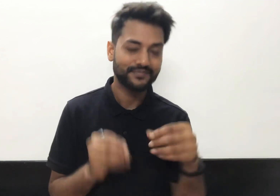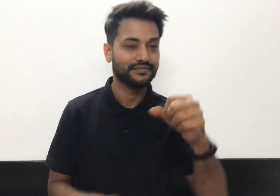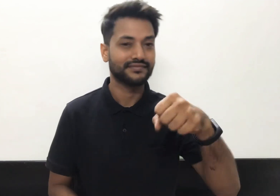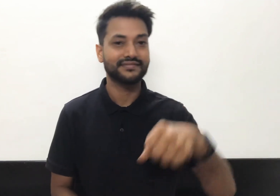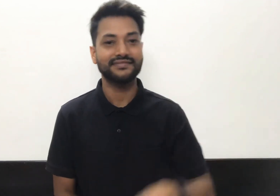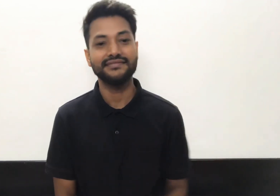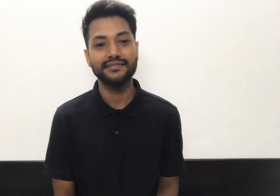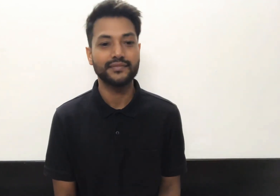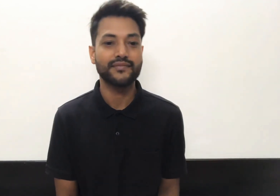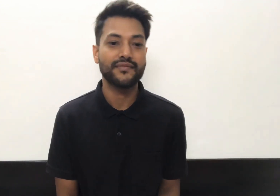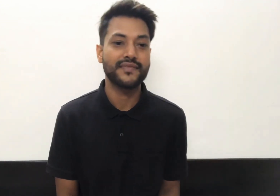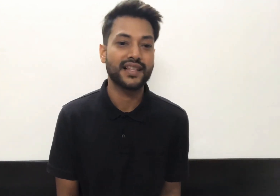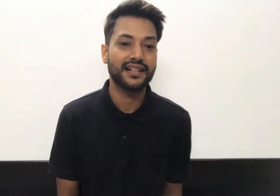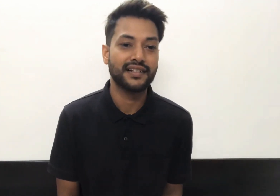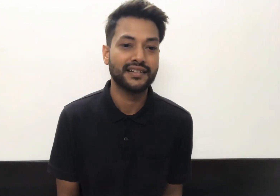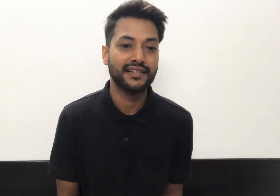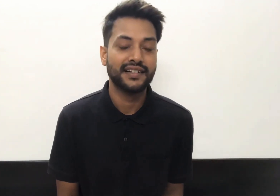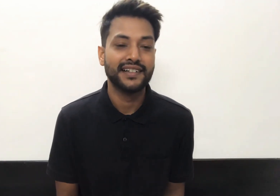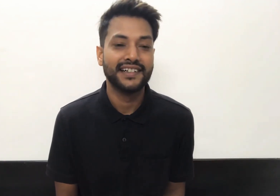Sunday evening, don't fall asleep, okay?